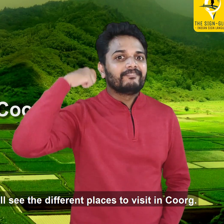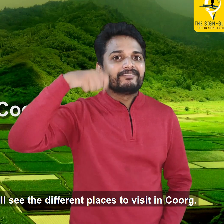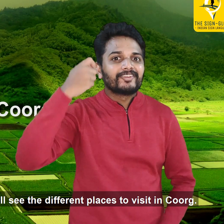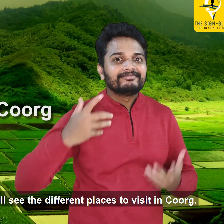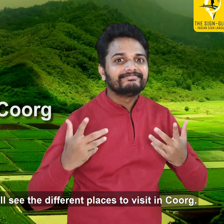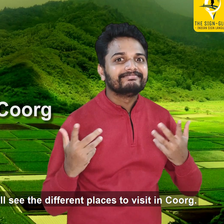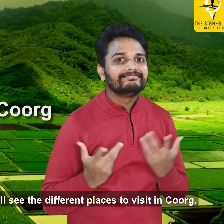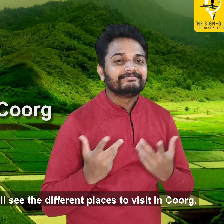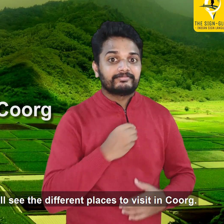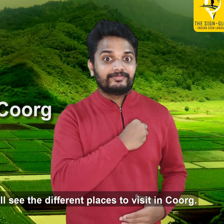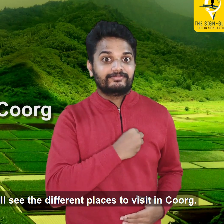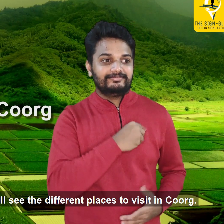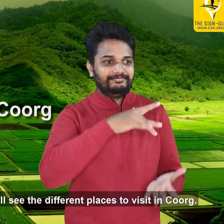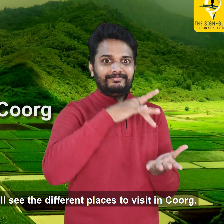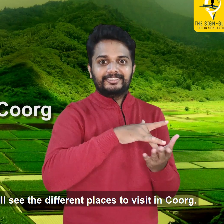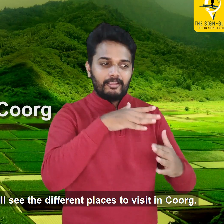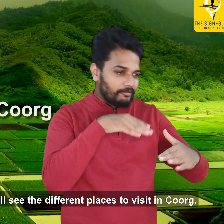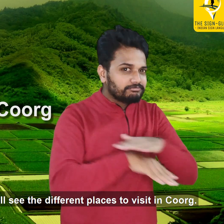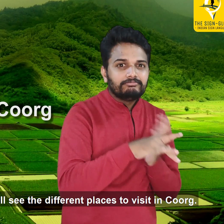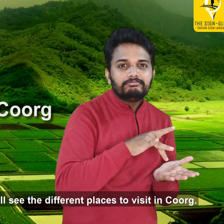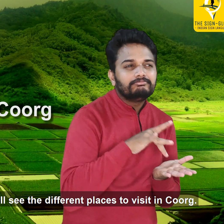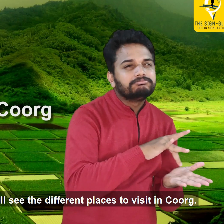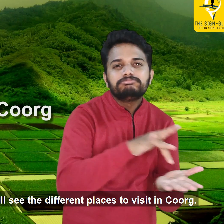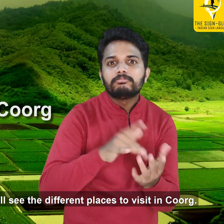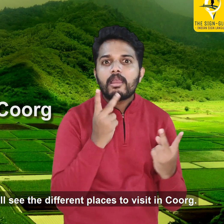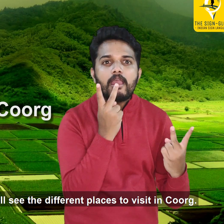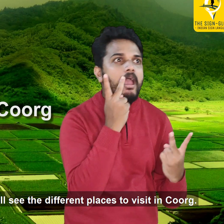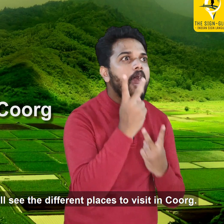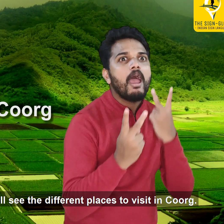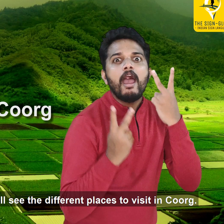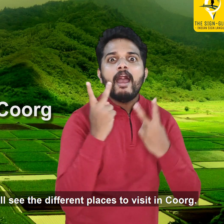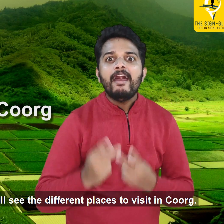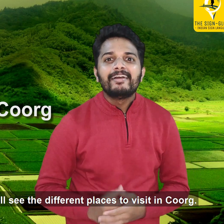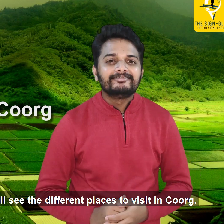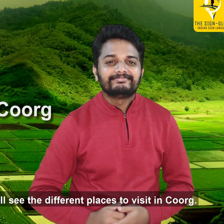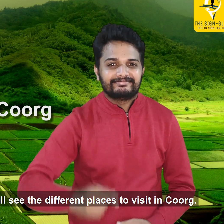In the next addition, we shall see the different places to visit in Korg.